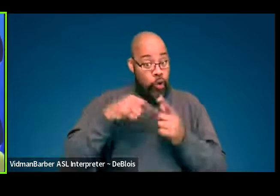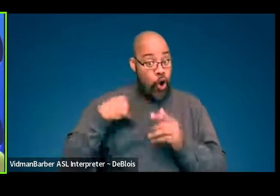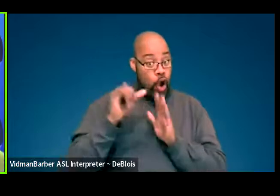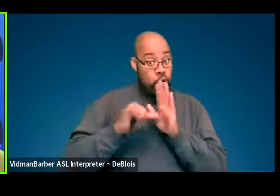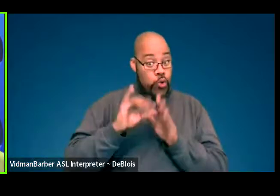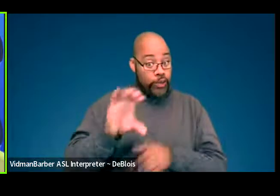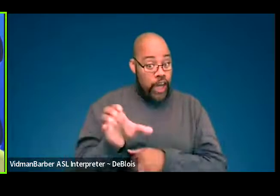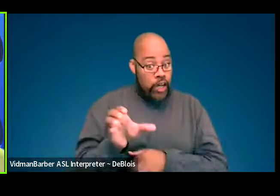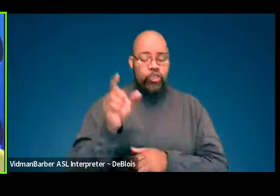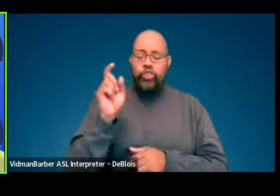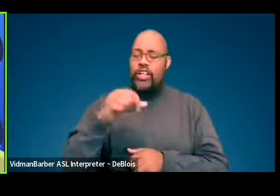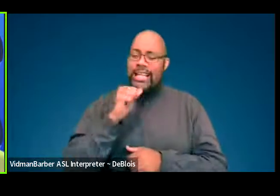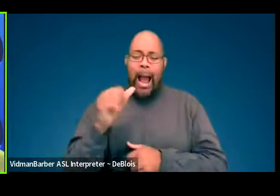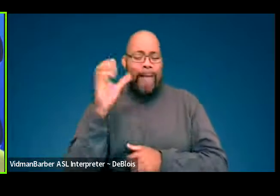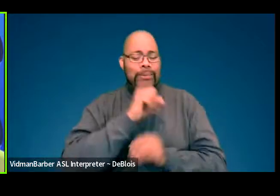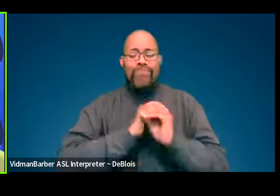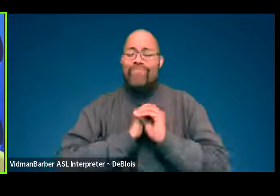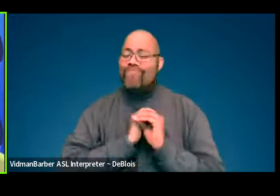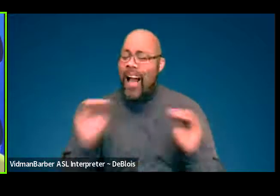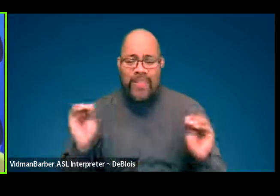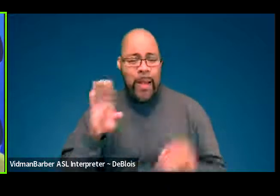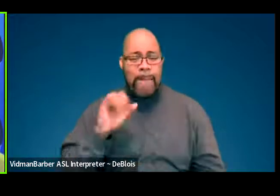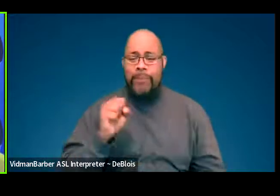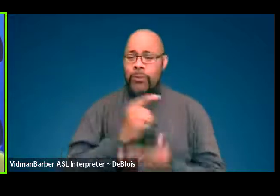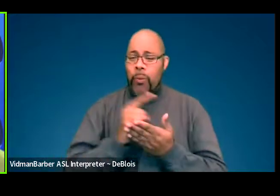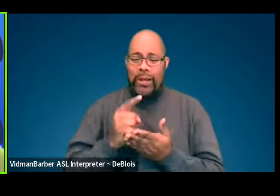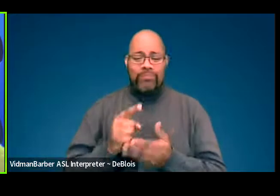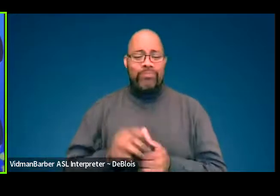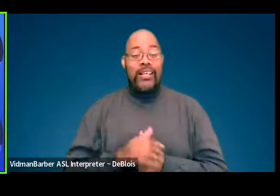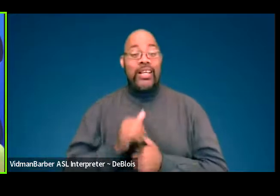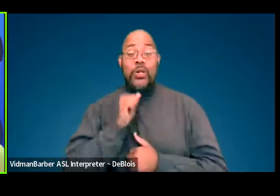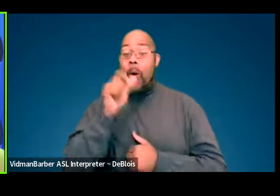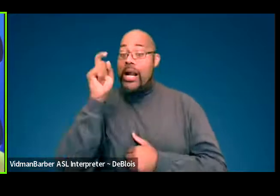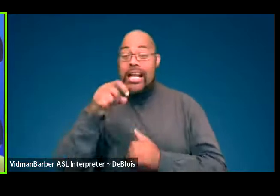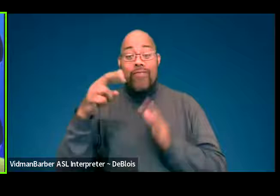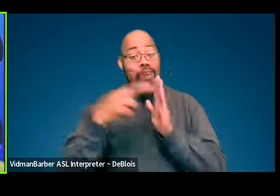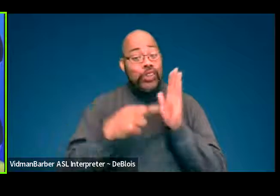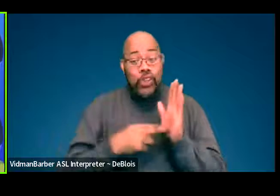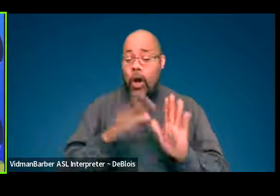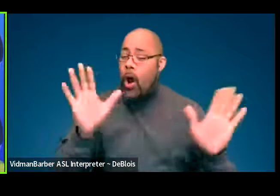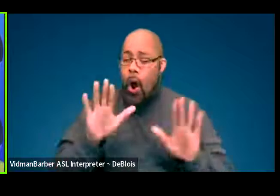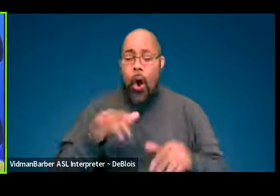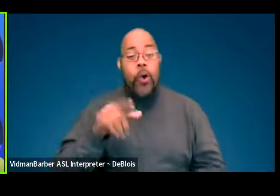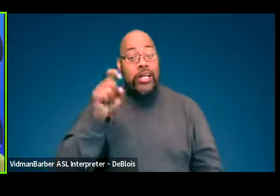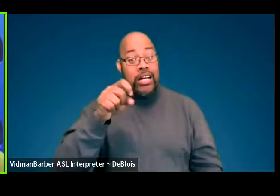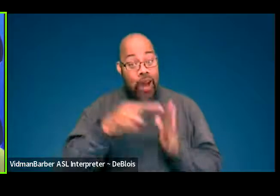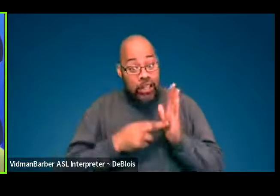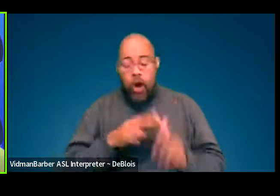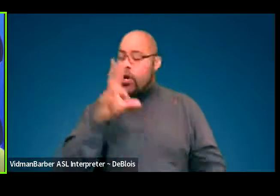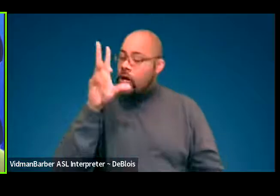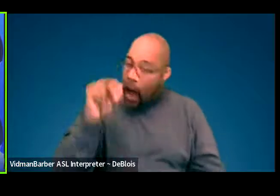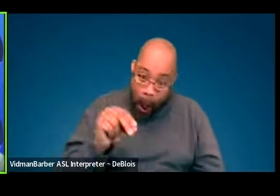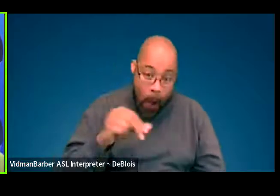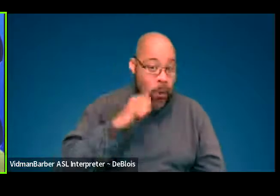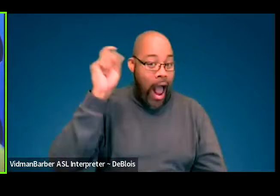YouTube channel, you should not miss any of BIMS Week. You don't need to register. No. Do you need to register?